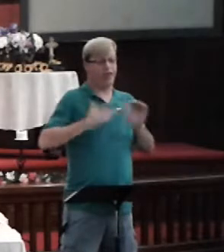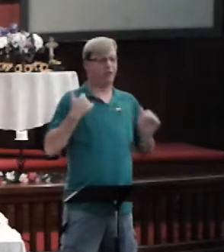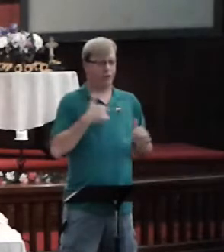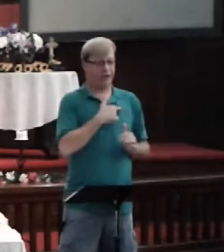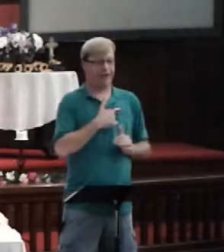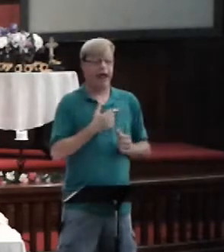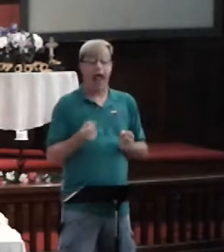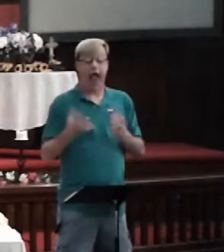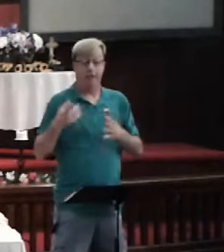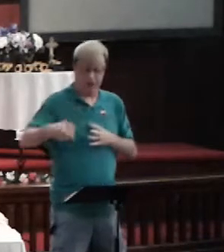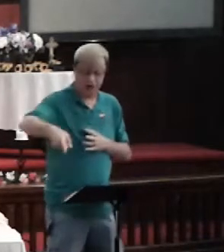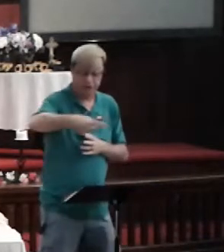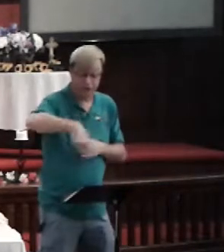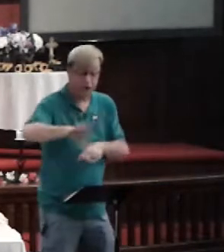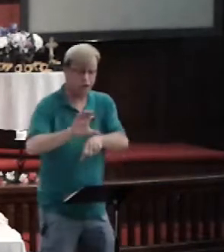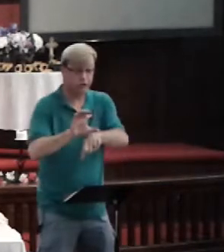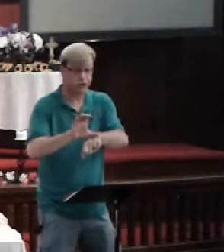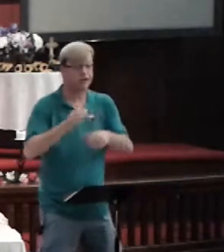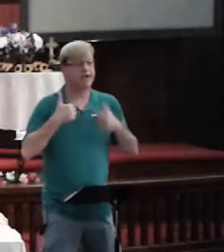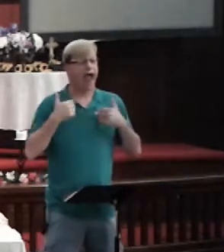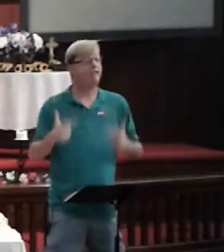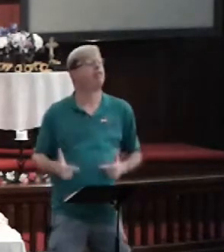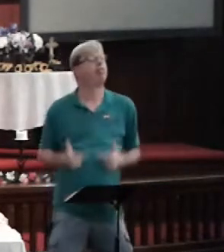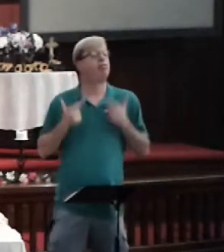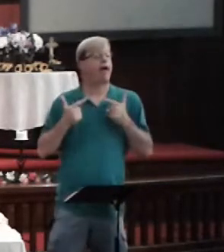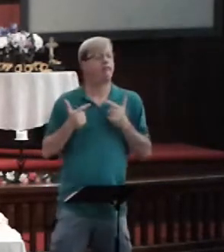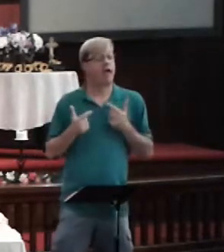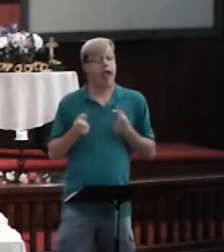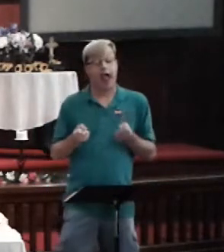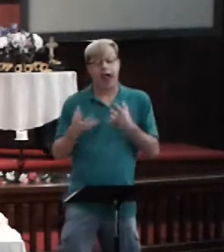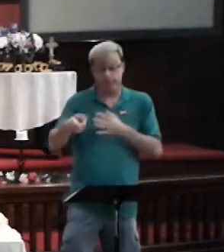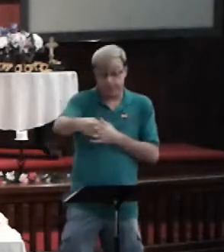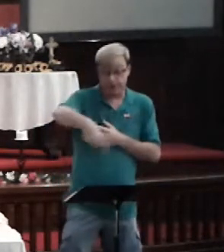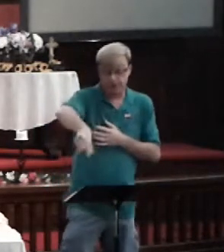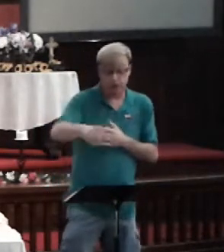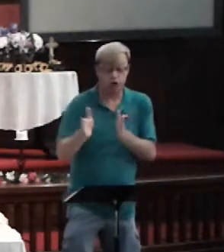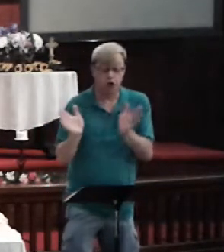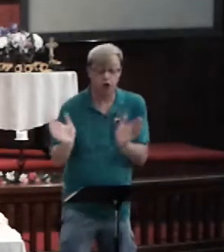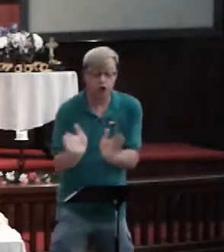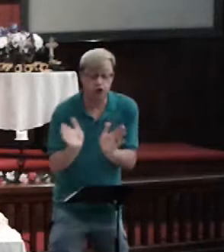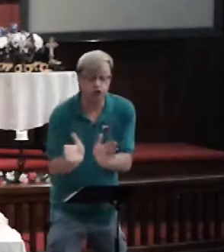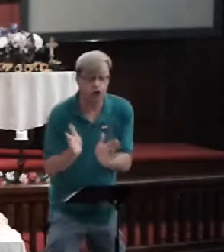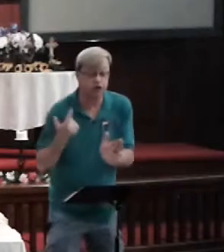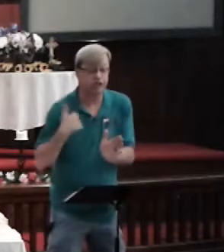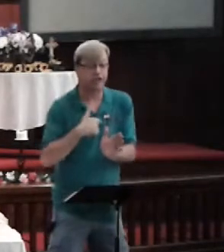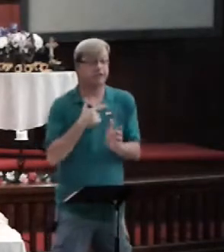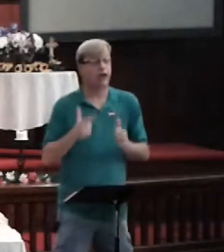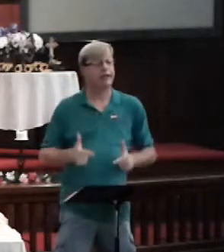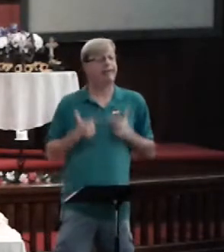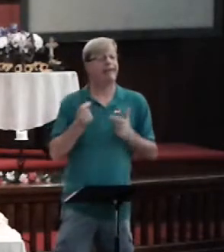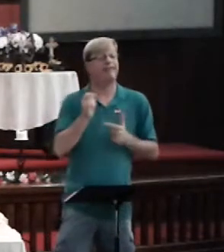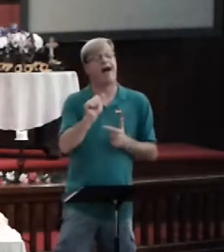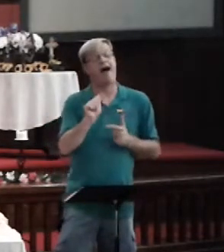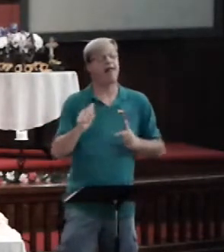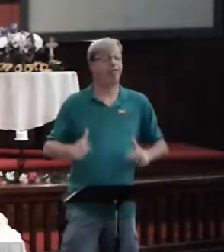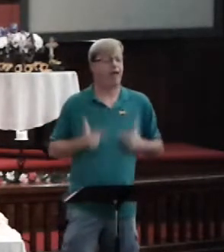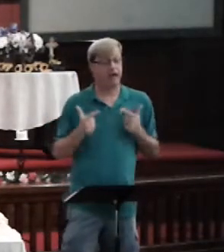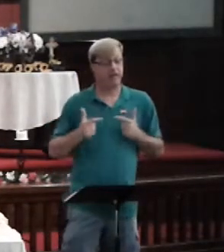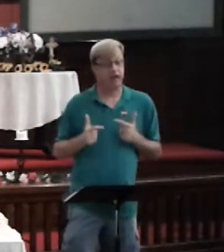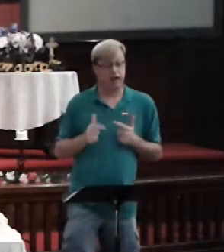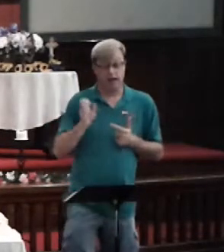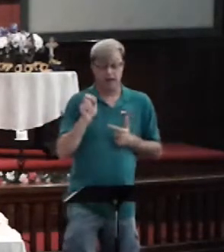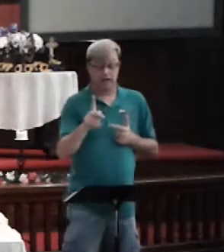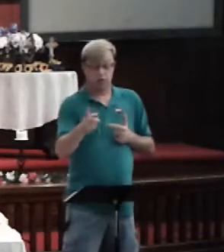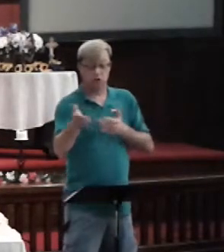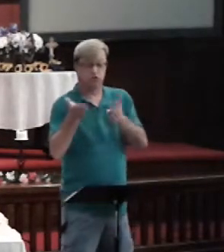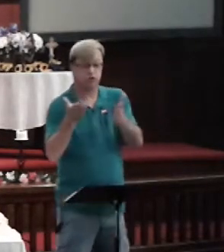How many of those have life? How many of those are encouraging us to live a life? They asked at one